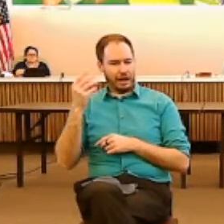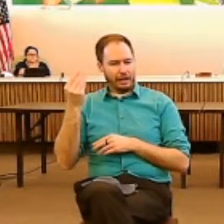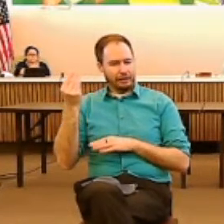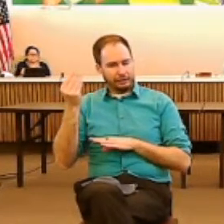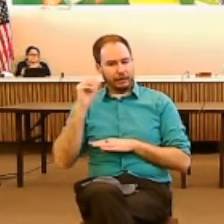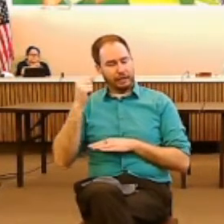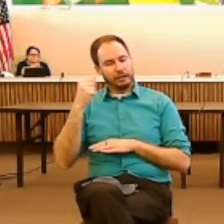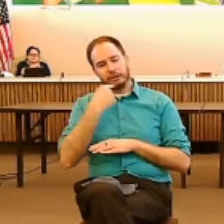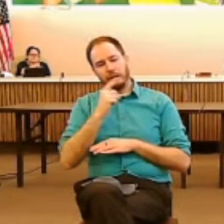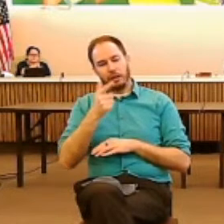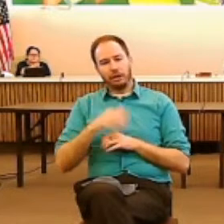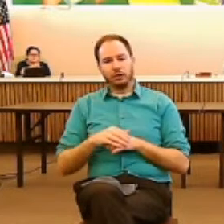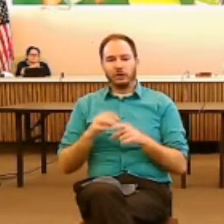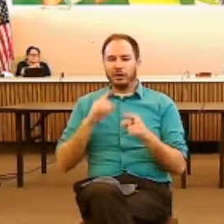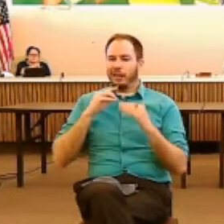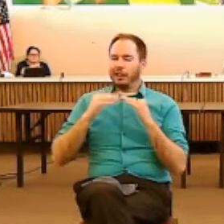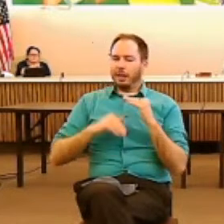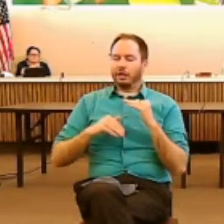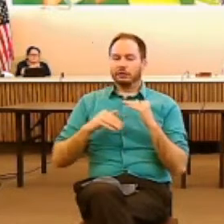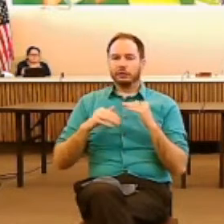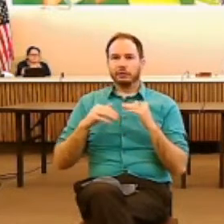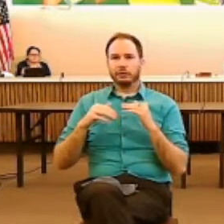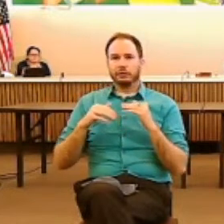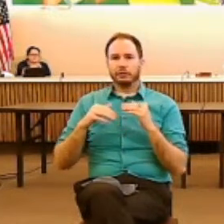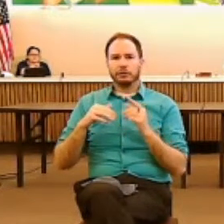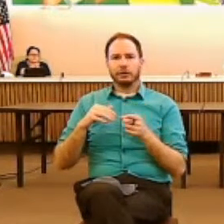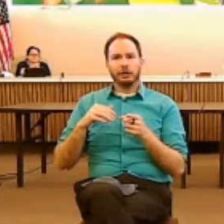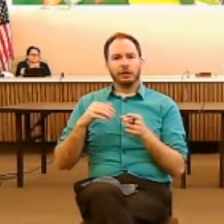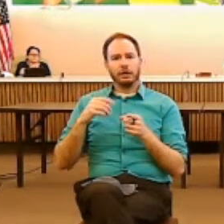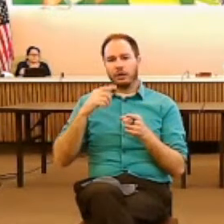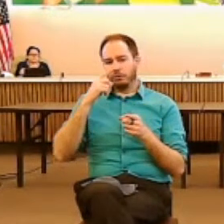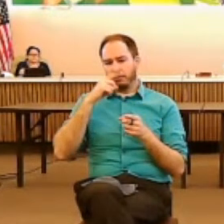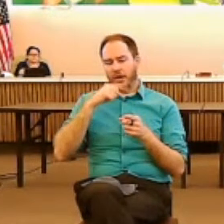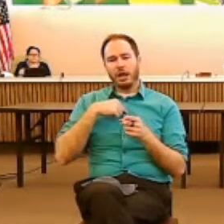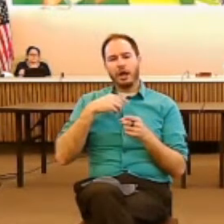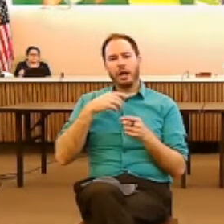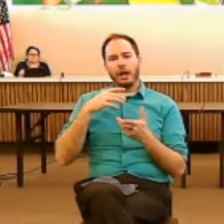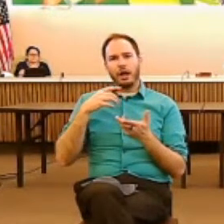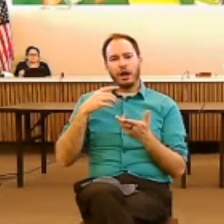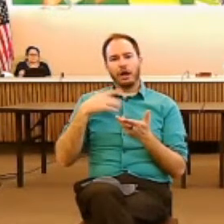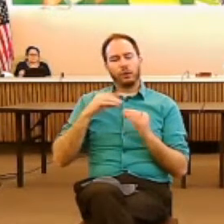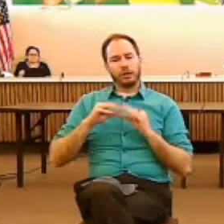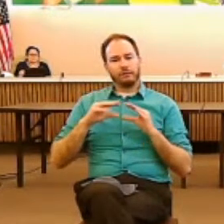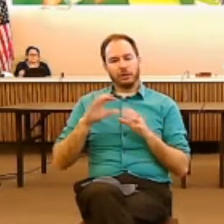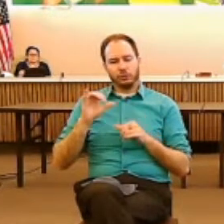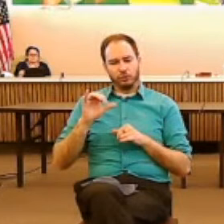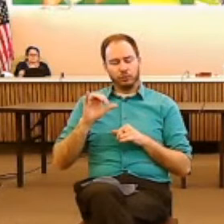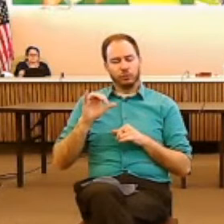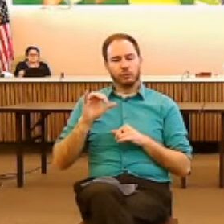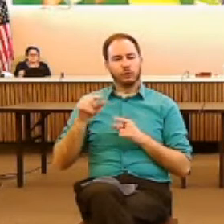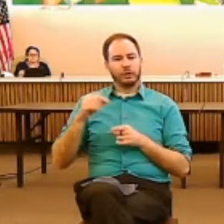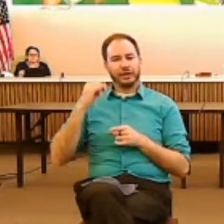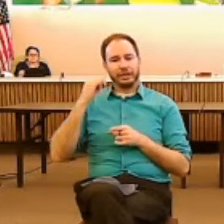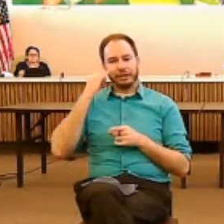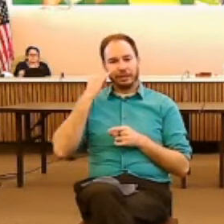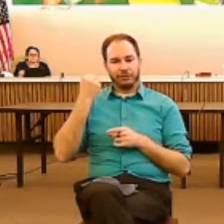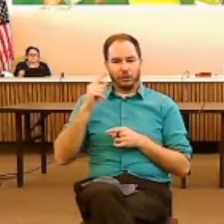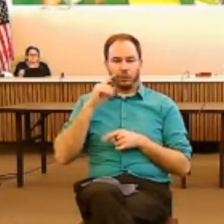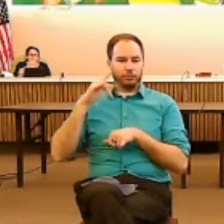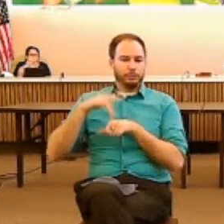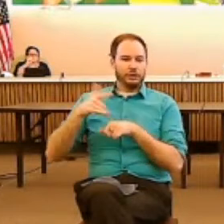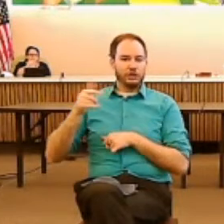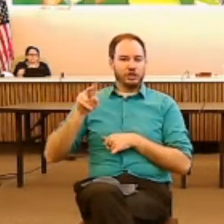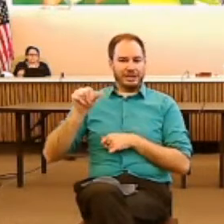But yeah, so It is less so. If I can speak on that, so I'd like to clarify that is, if anybody's been to our Geneva